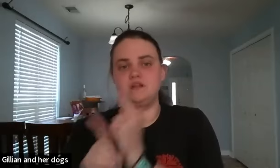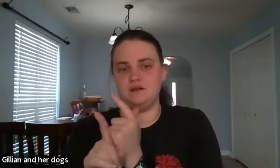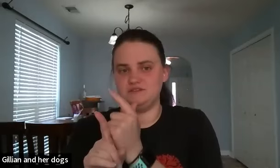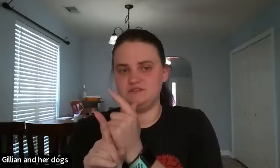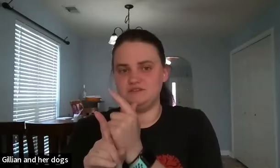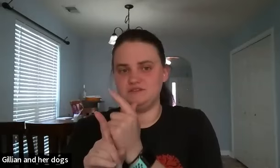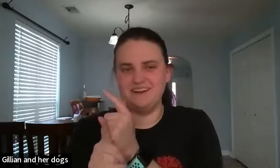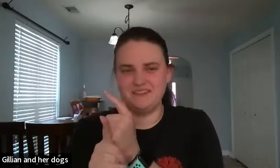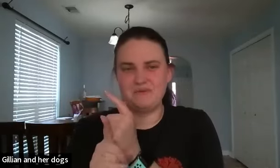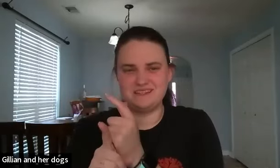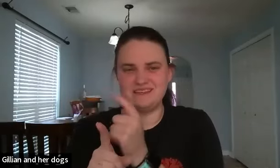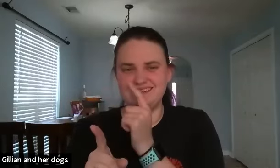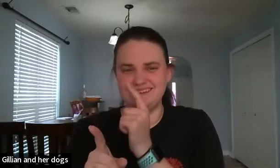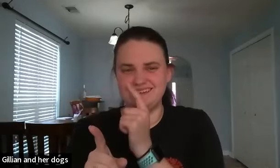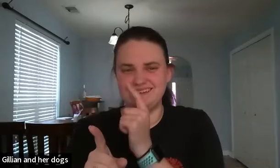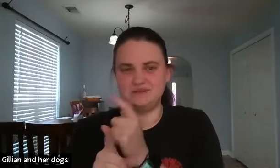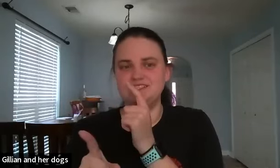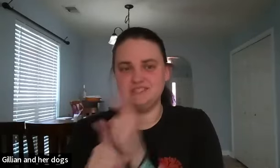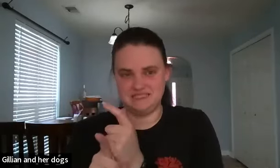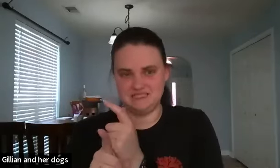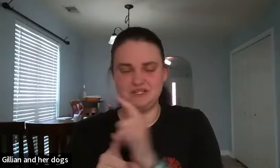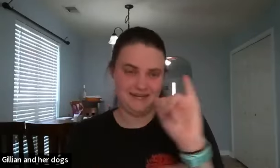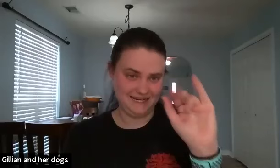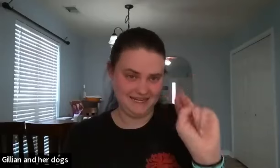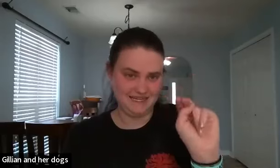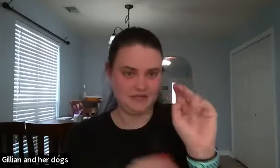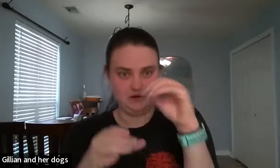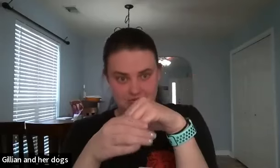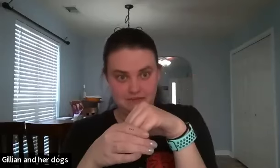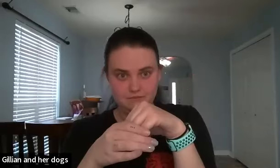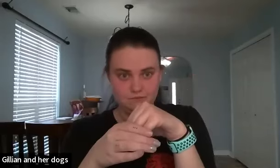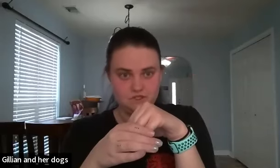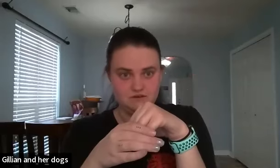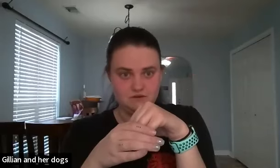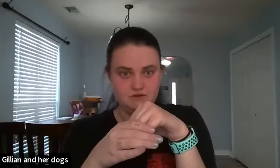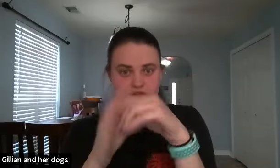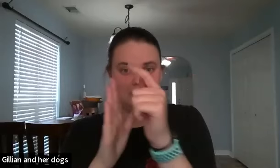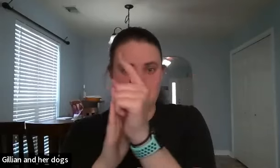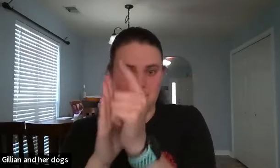I'll do sister again. I know that one's like a challenging one. Sister in or in, whichever,